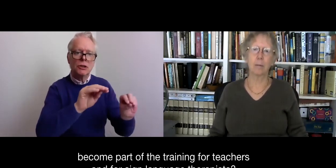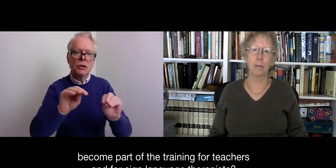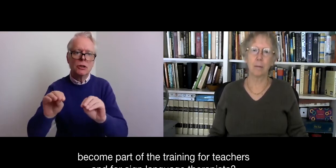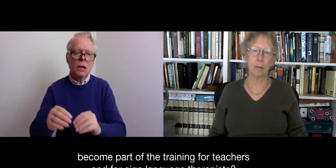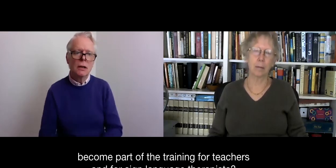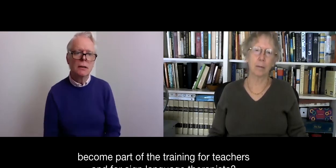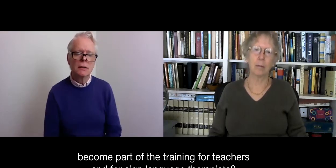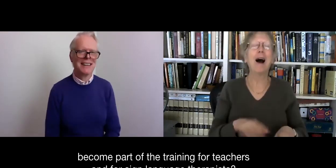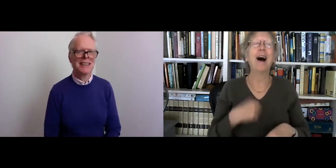language therapists?